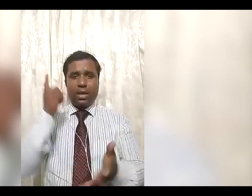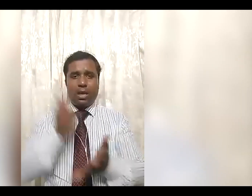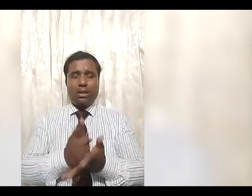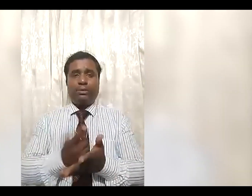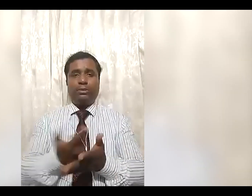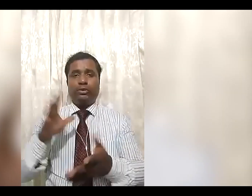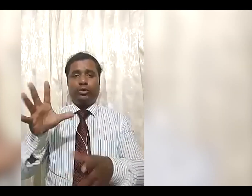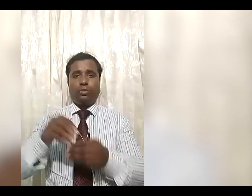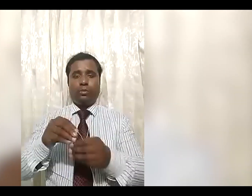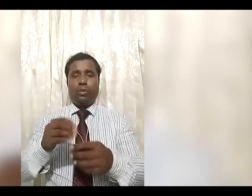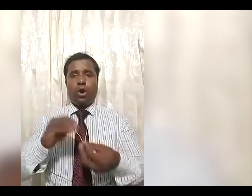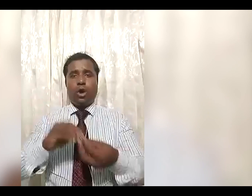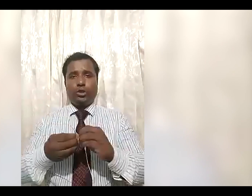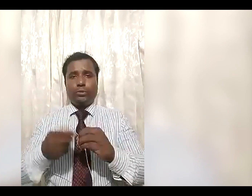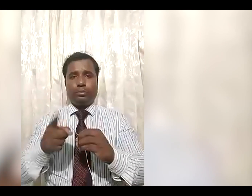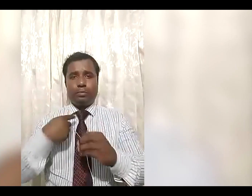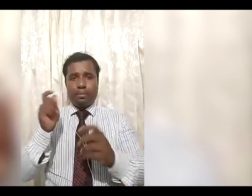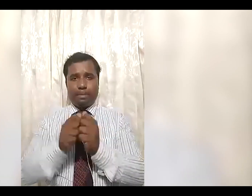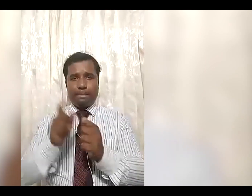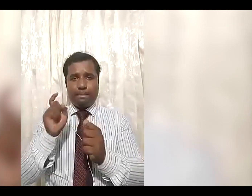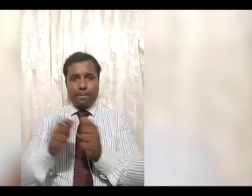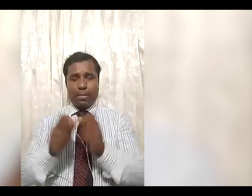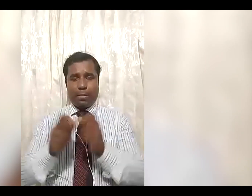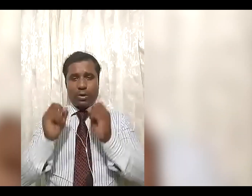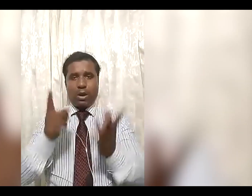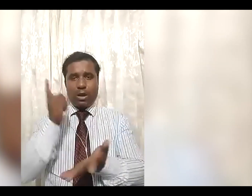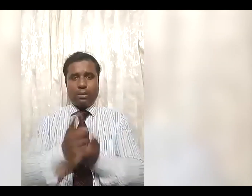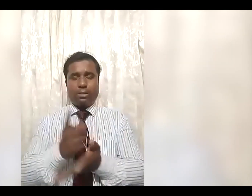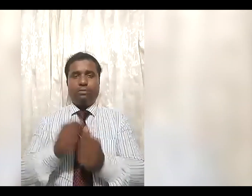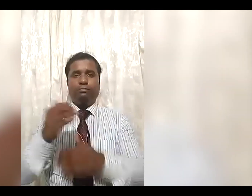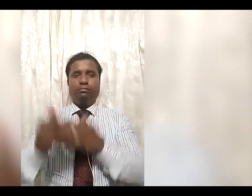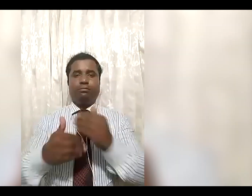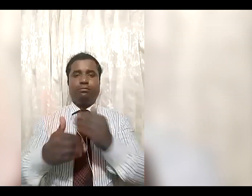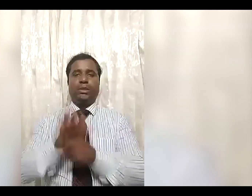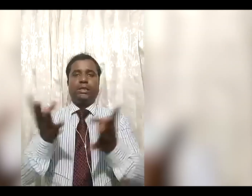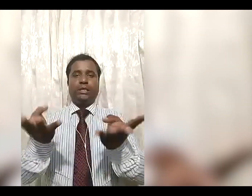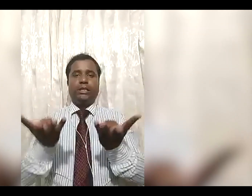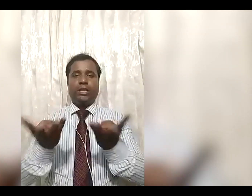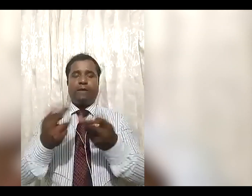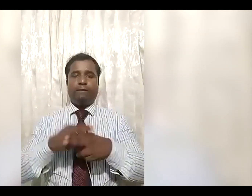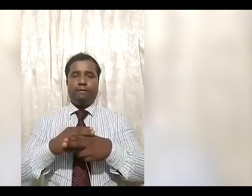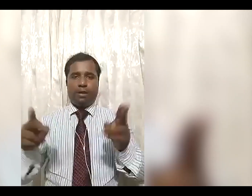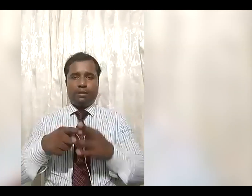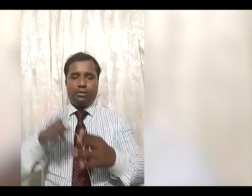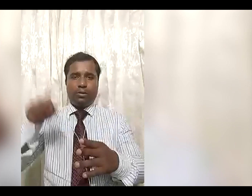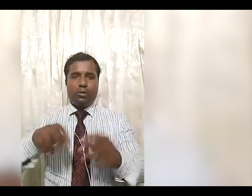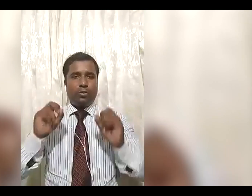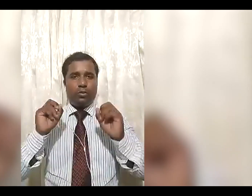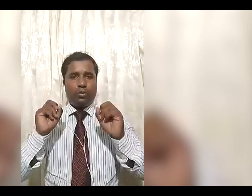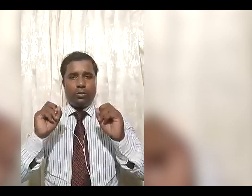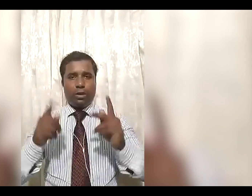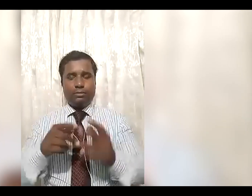of the problem and what needs to be done, there should be a standalone survey. And you have already shared, Virginia,